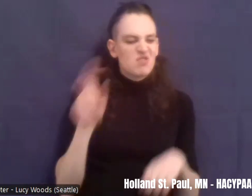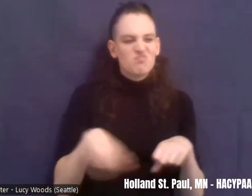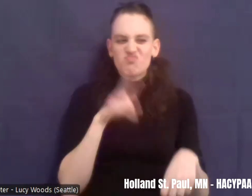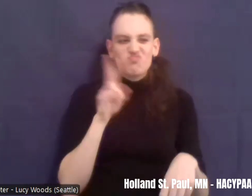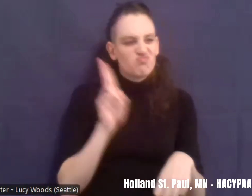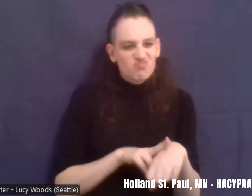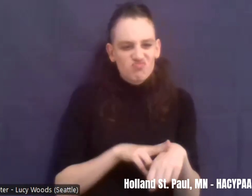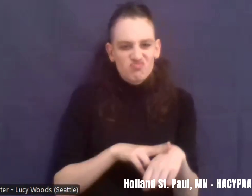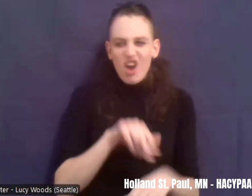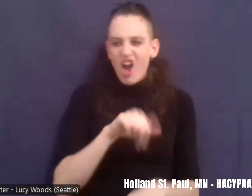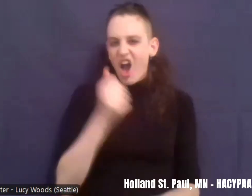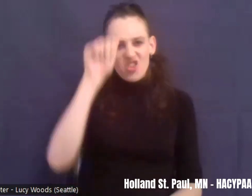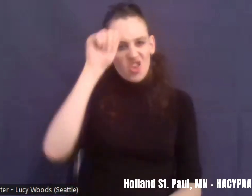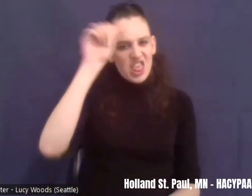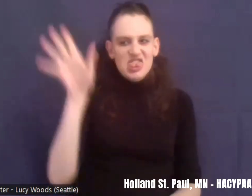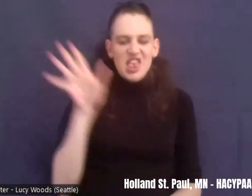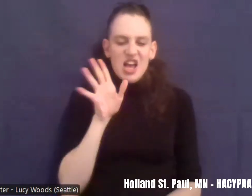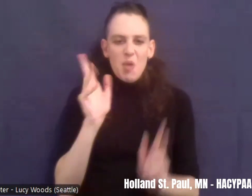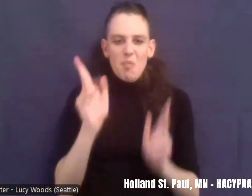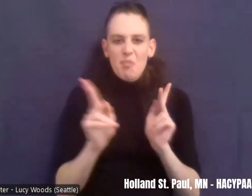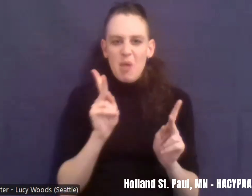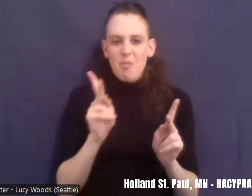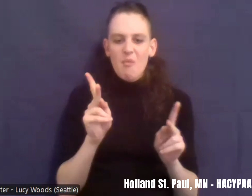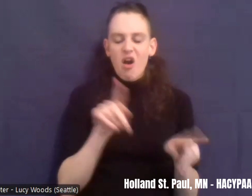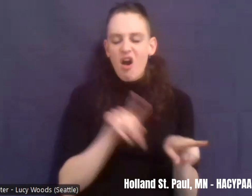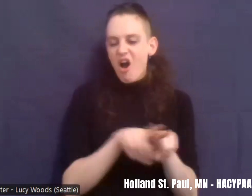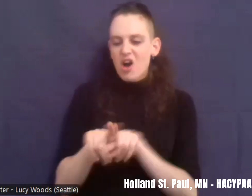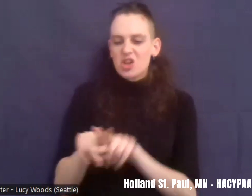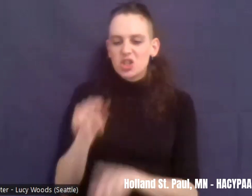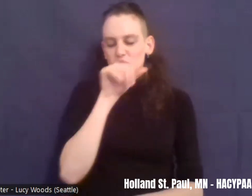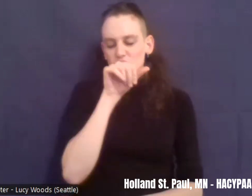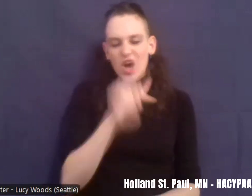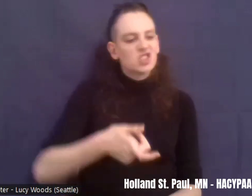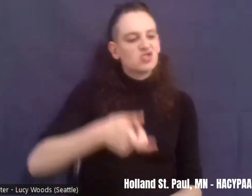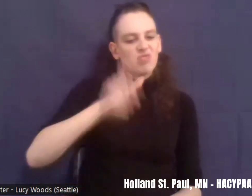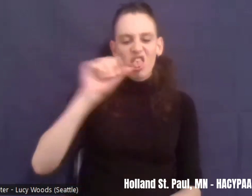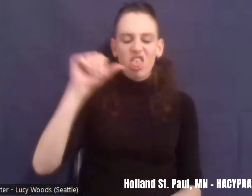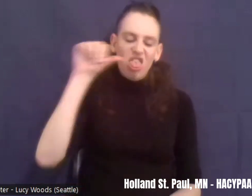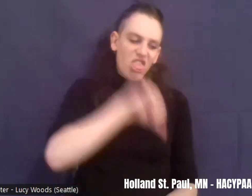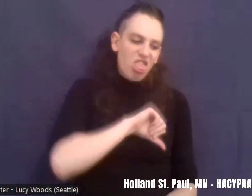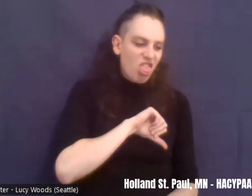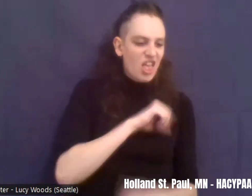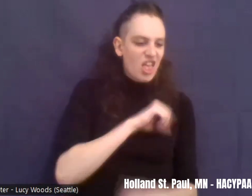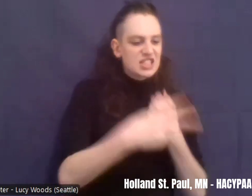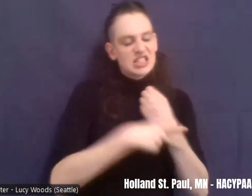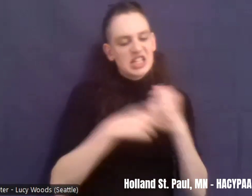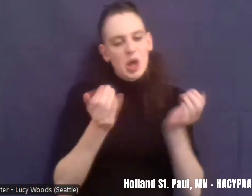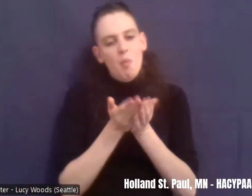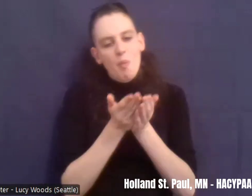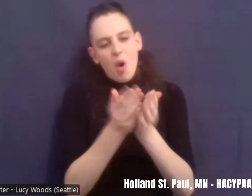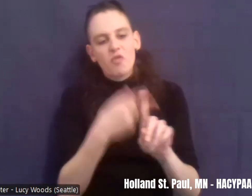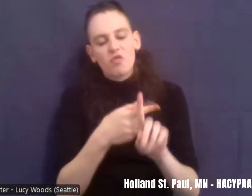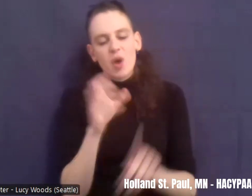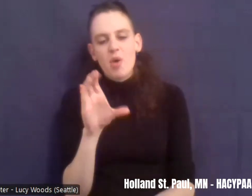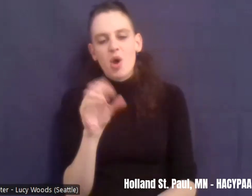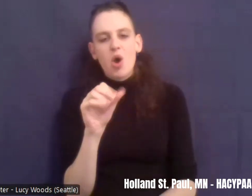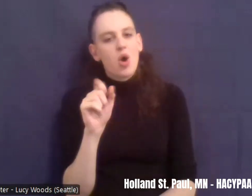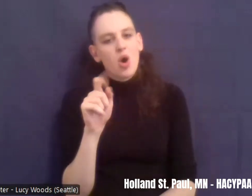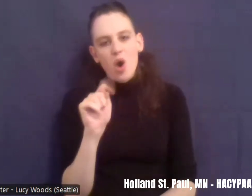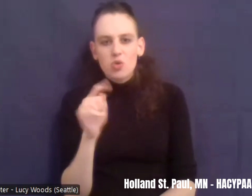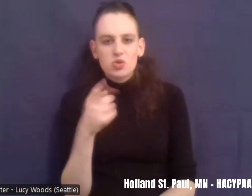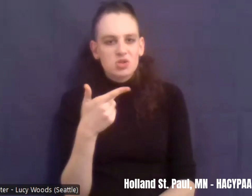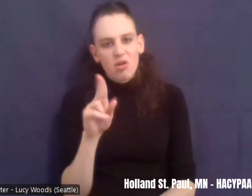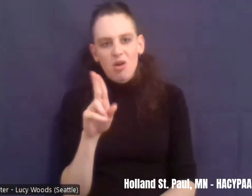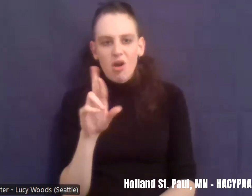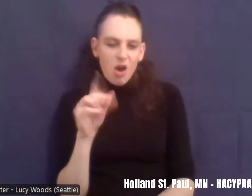things like getting drunk and stealing boats from the Coast Guard or getting drunk and somehow ending up in like Canada, and we like would come